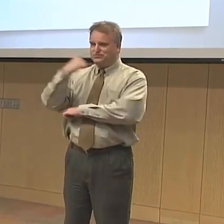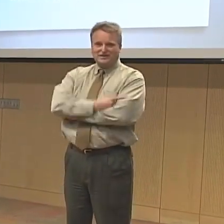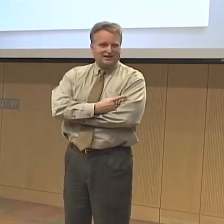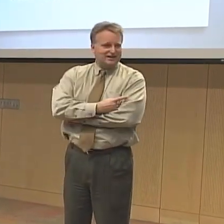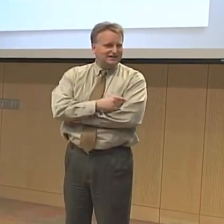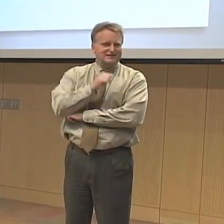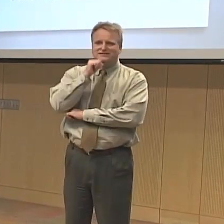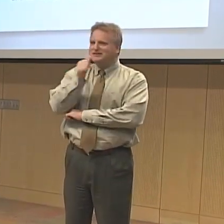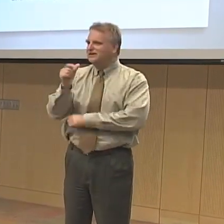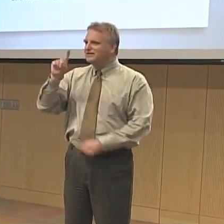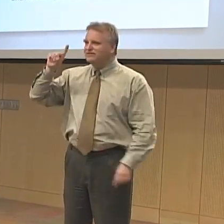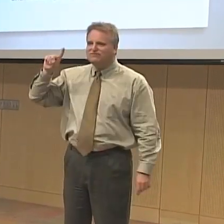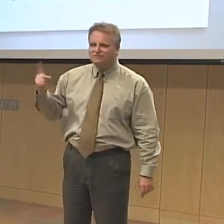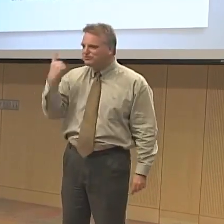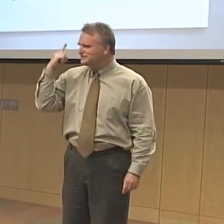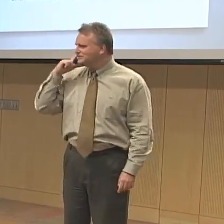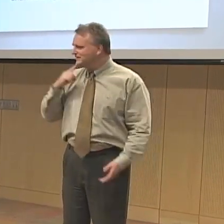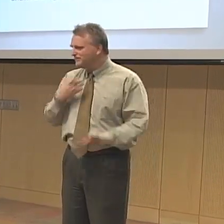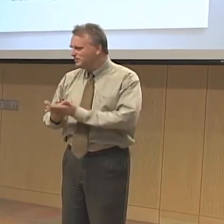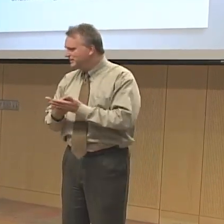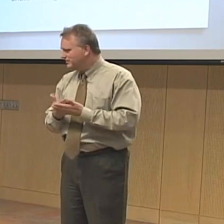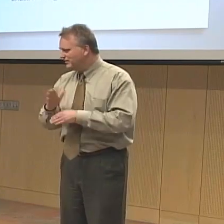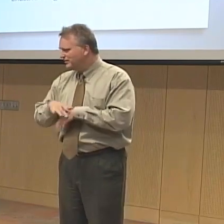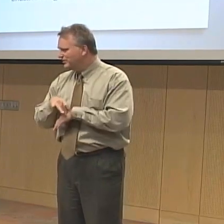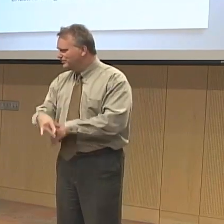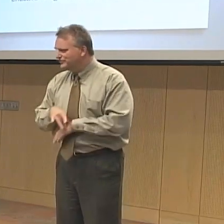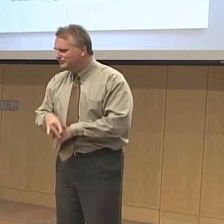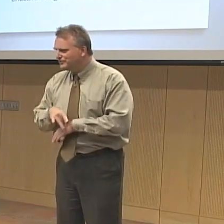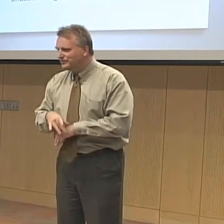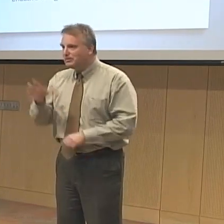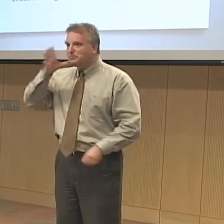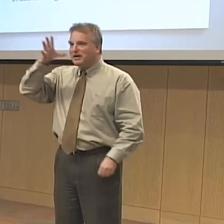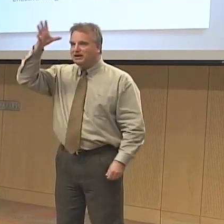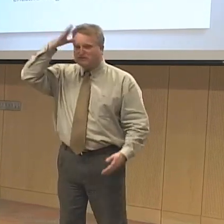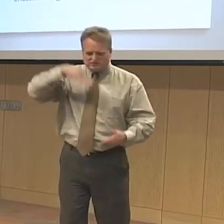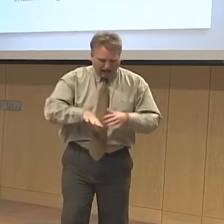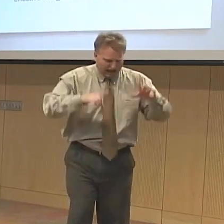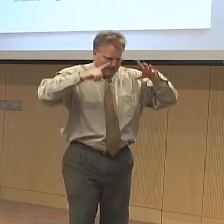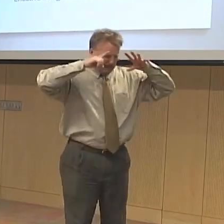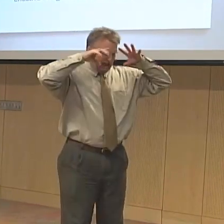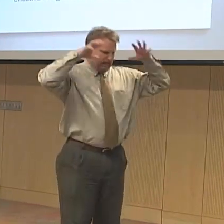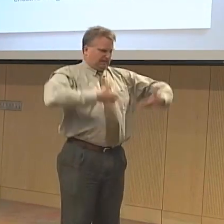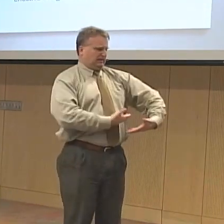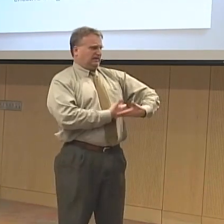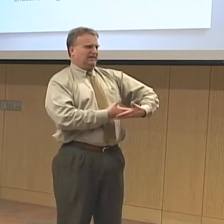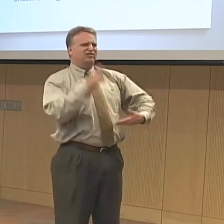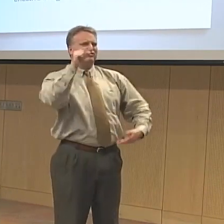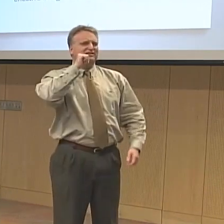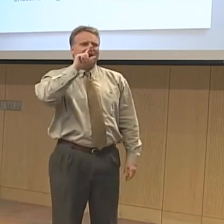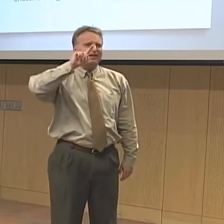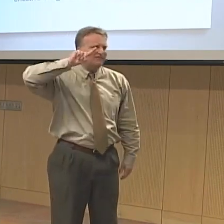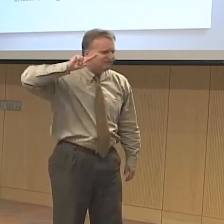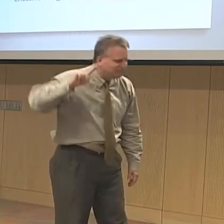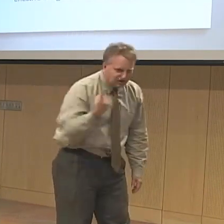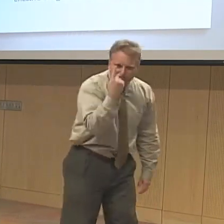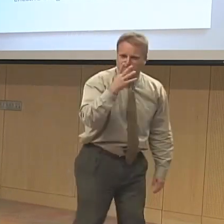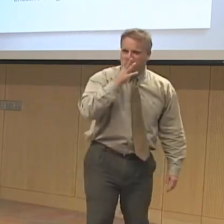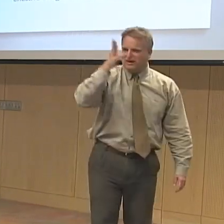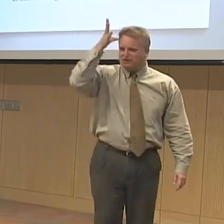When a child comes into the world and they're deaf, it's not the first deaf baby on earth. And the parents' reaction, it's not like they're